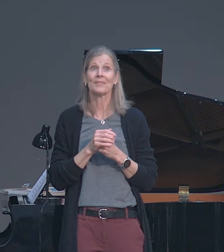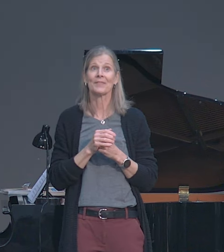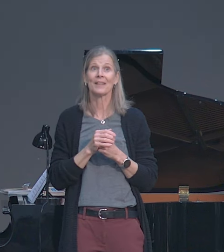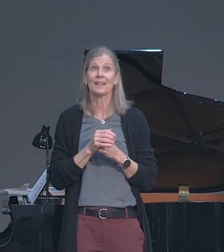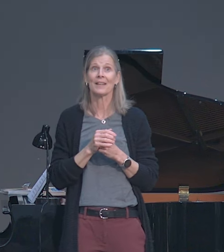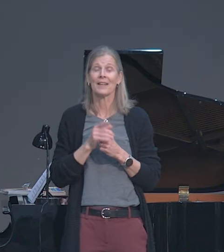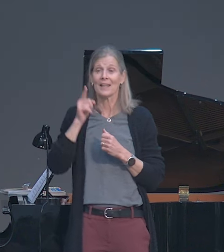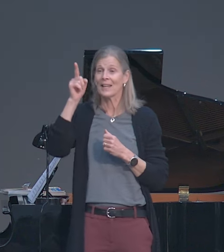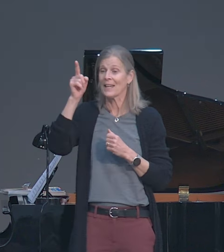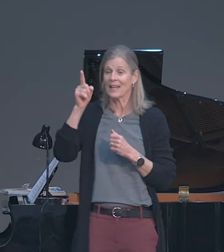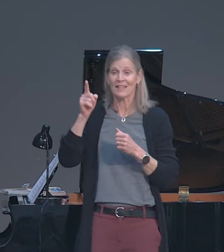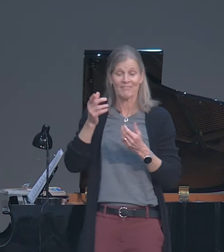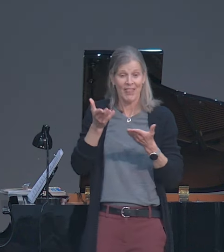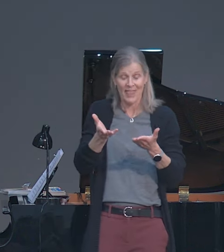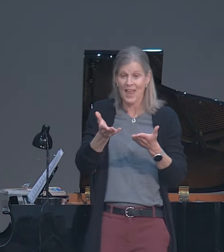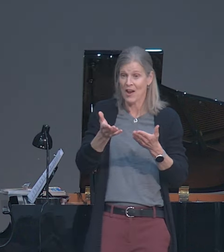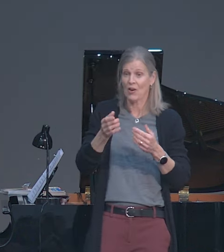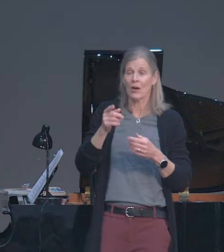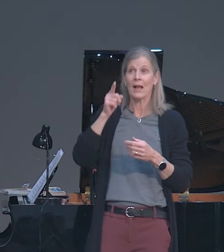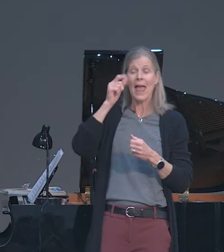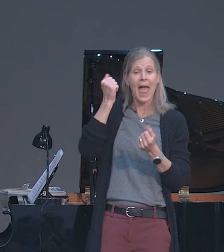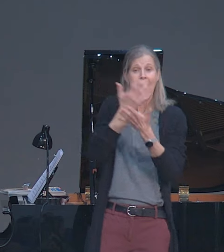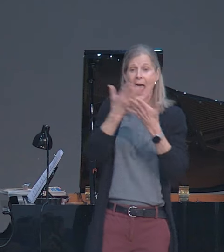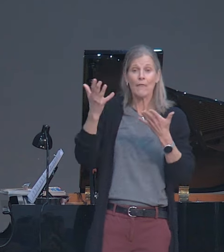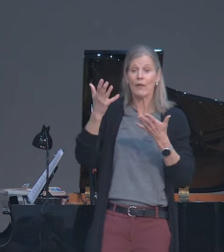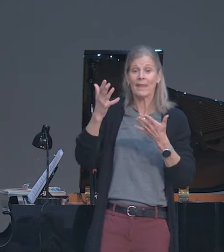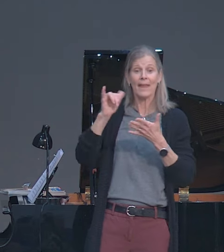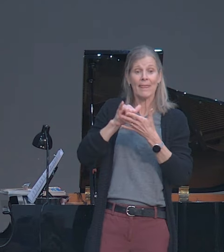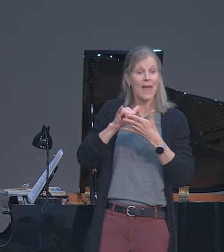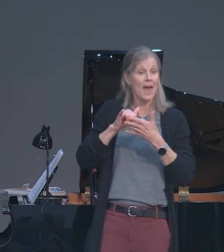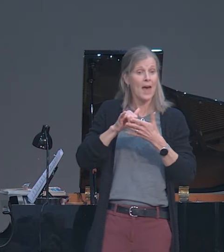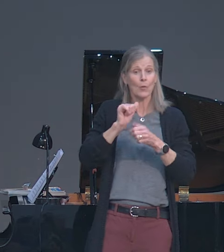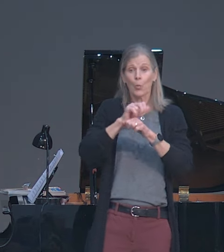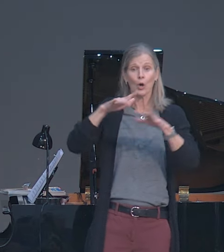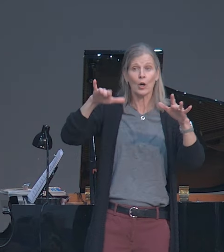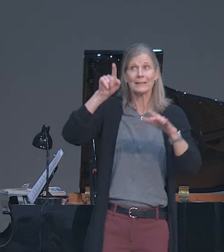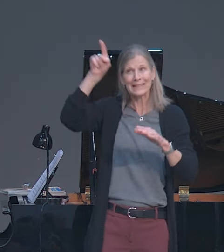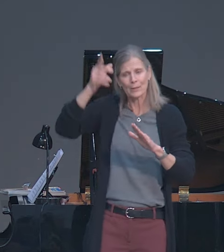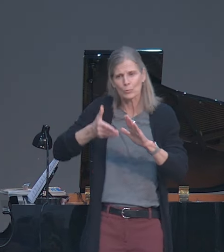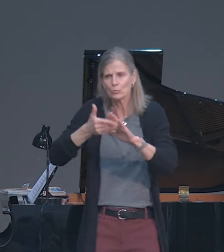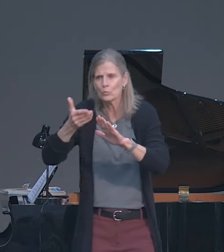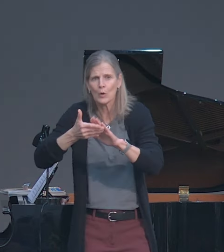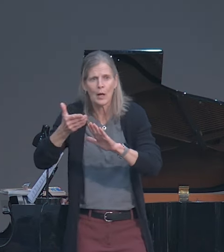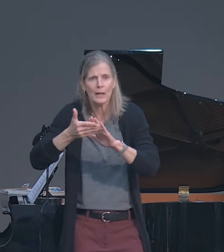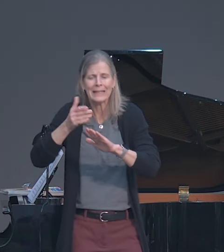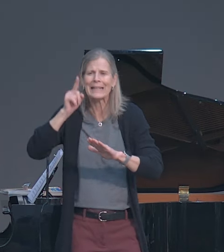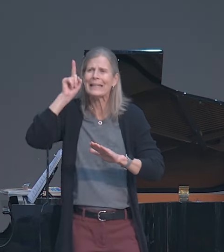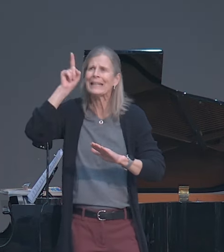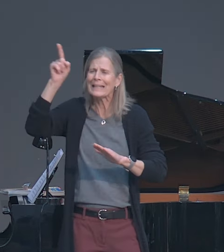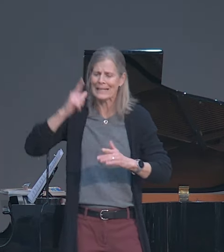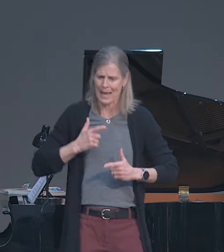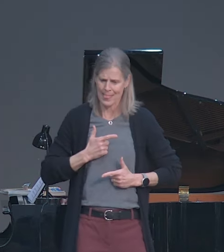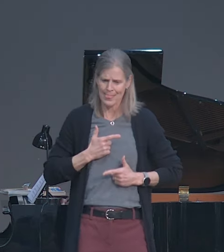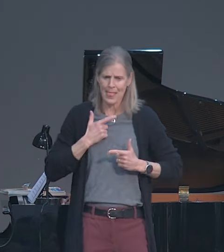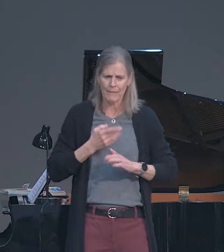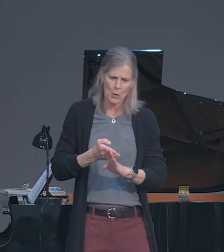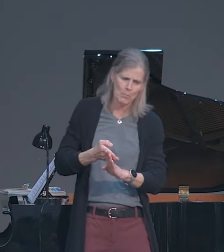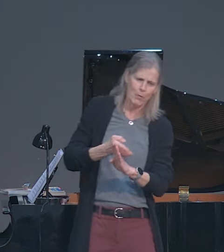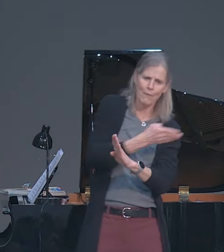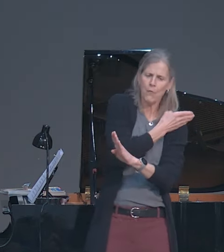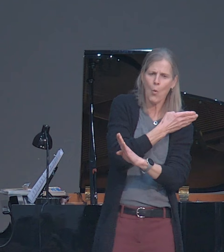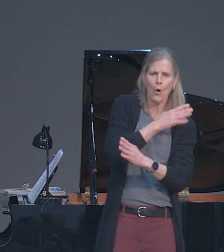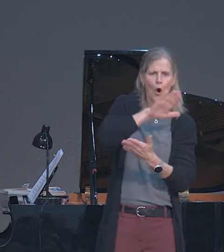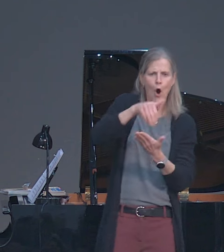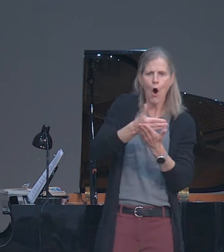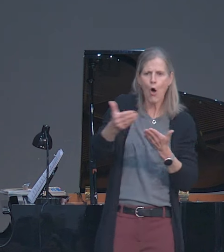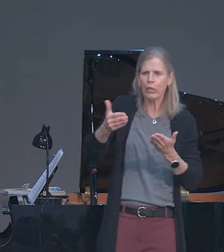in him all things hold together. Now the fact that Jesus is before all things means that he existed before all things came